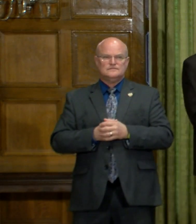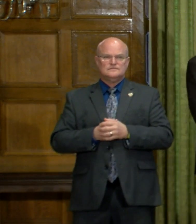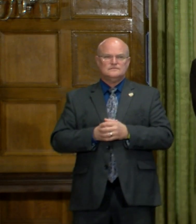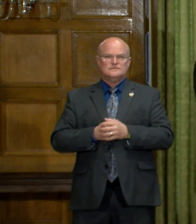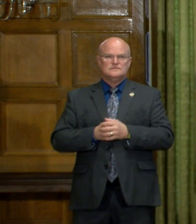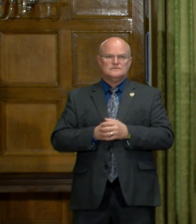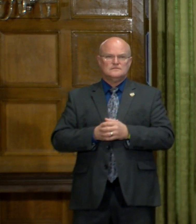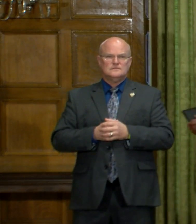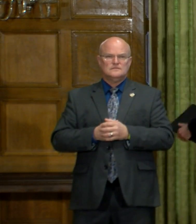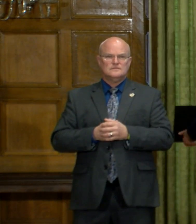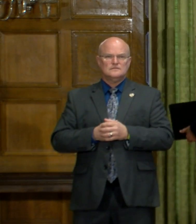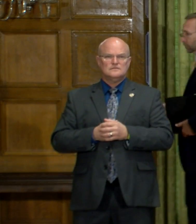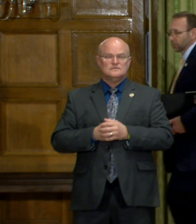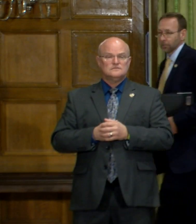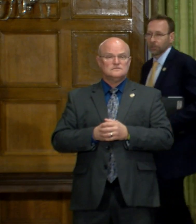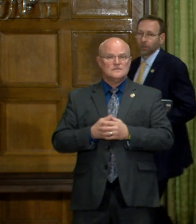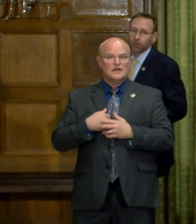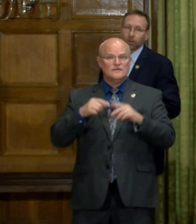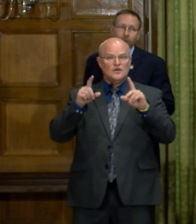from,